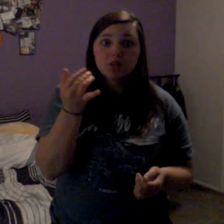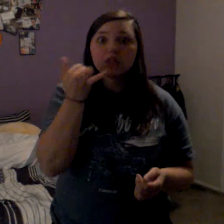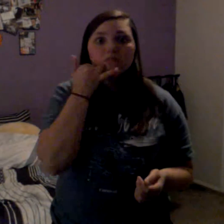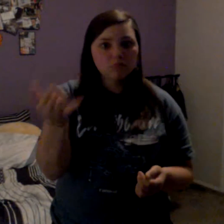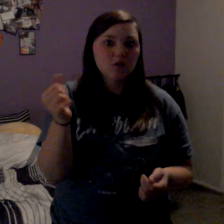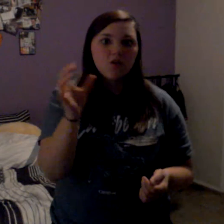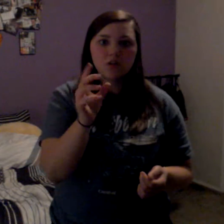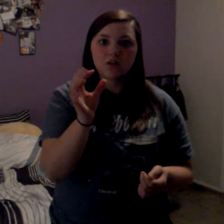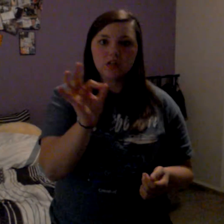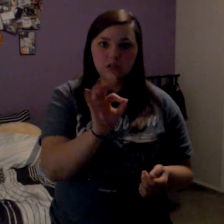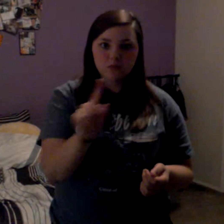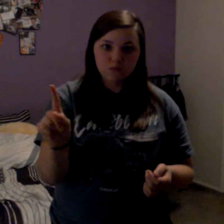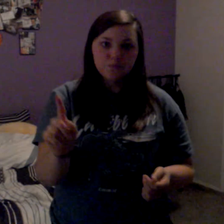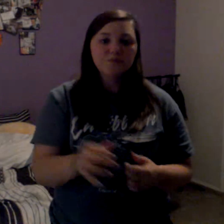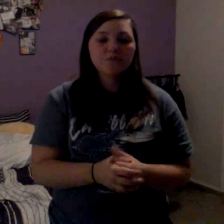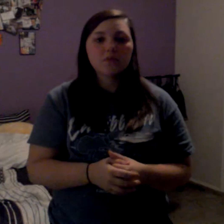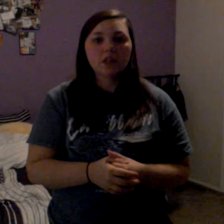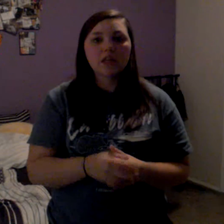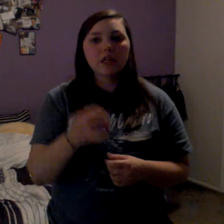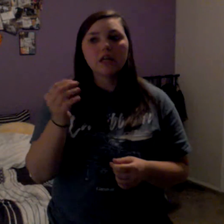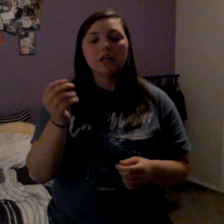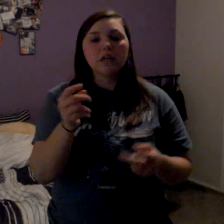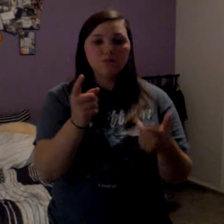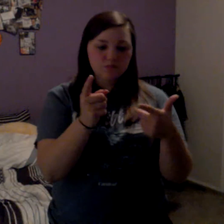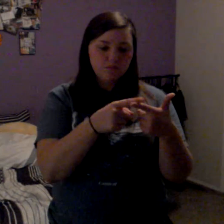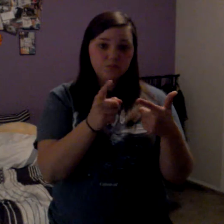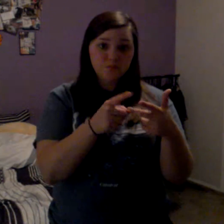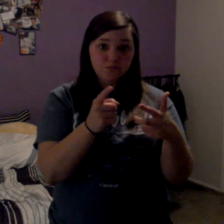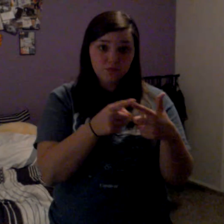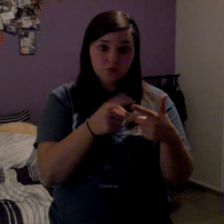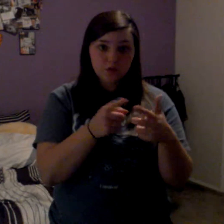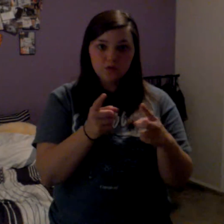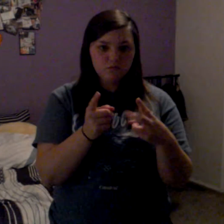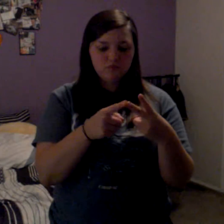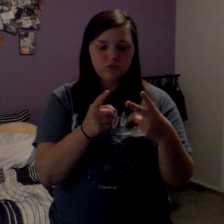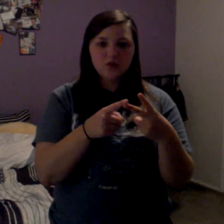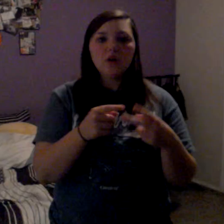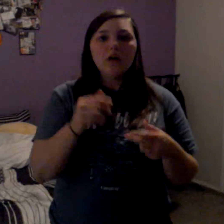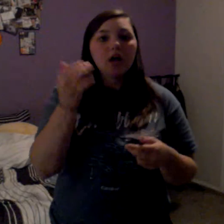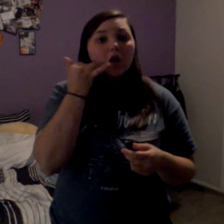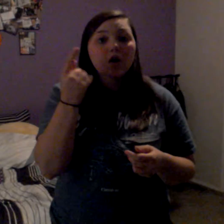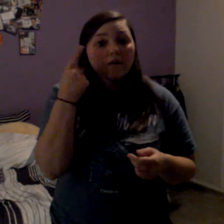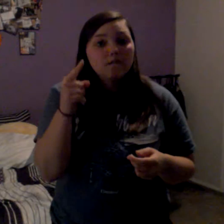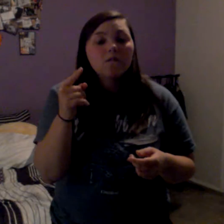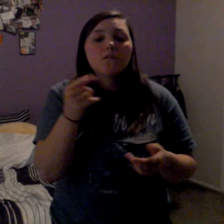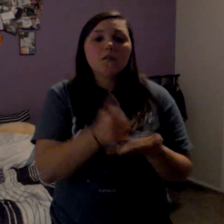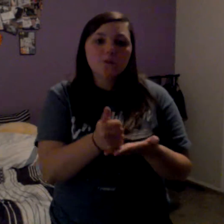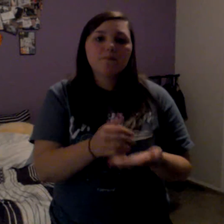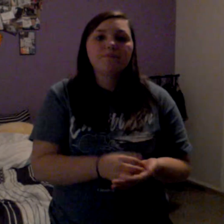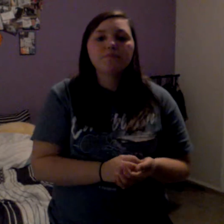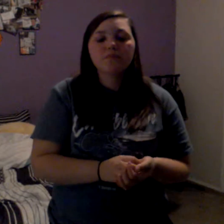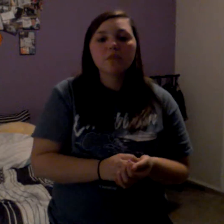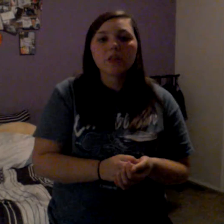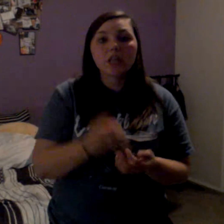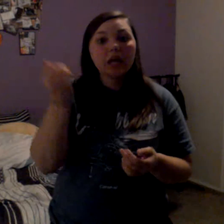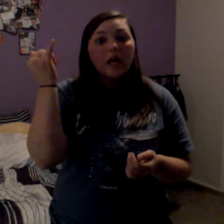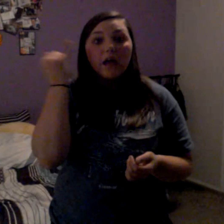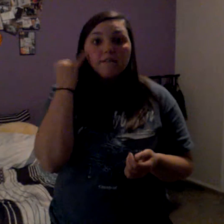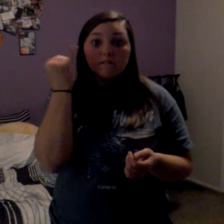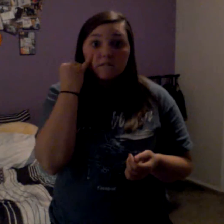Step 2. Call for help. If you witness someone having a heart attack, the most important step that you